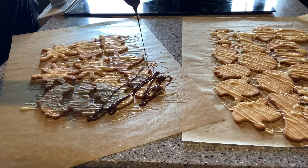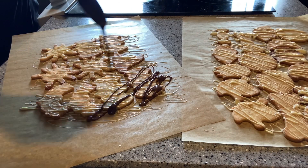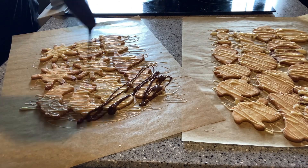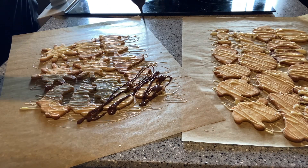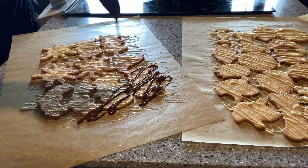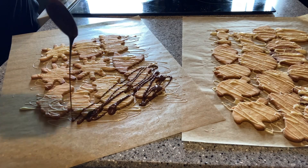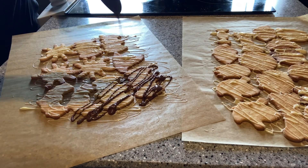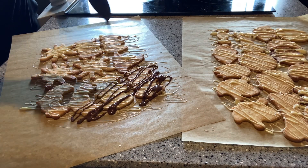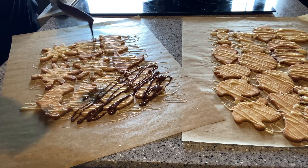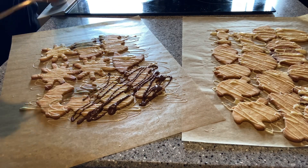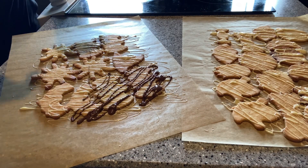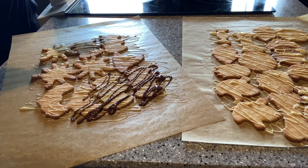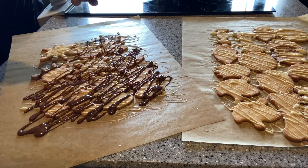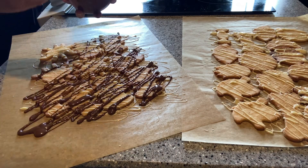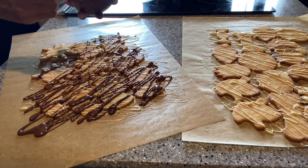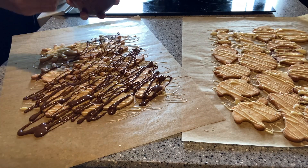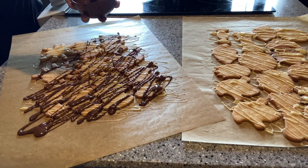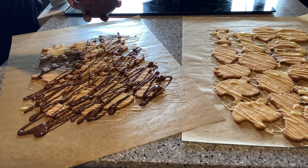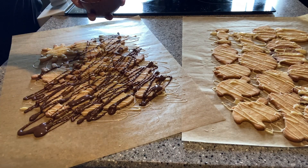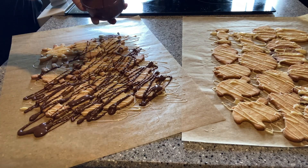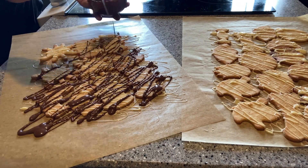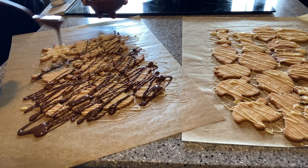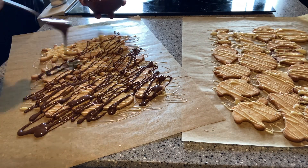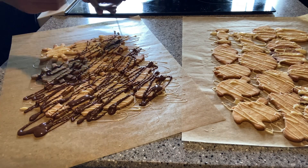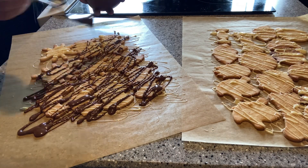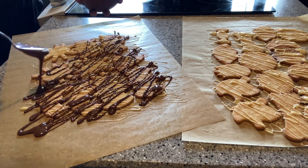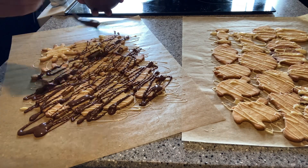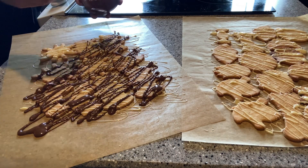We're only going to do 1 set of cookies with the chocolate.